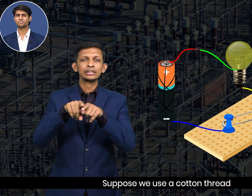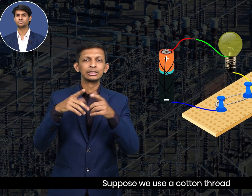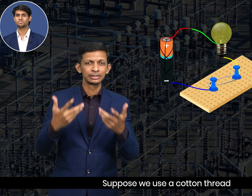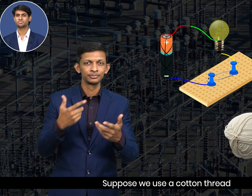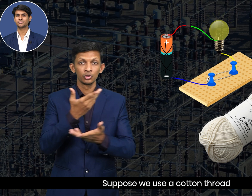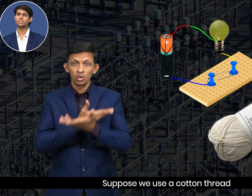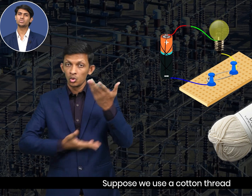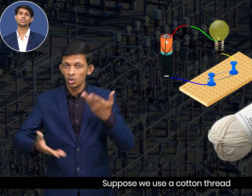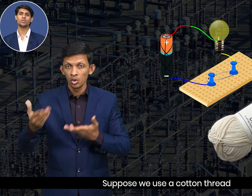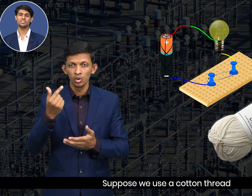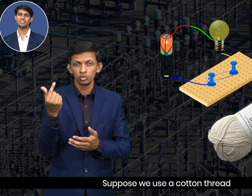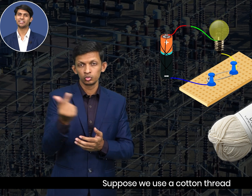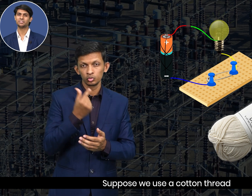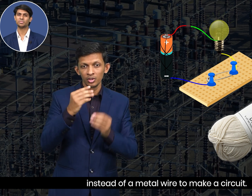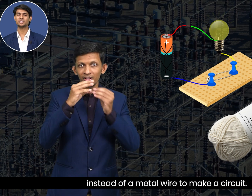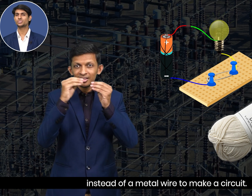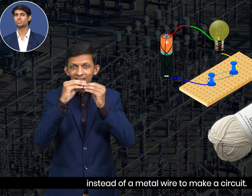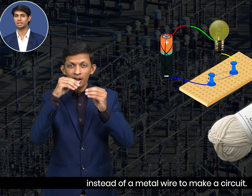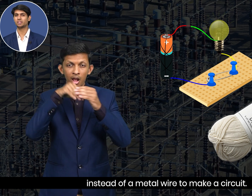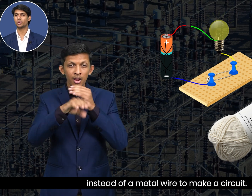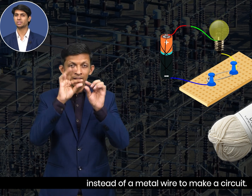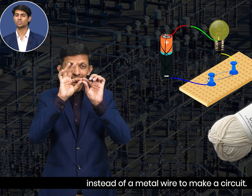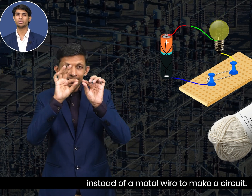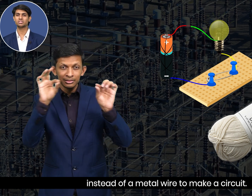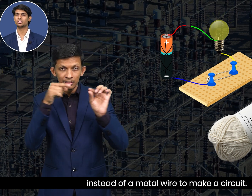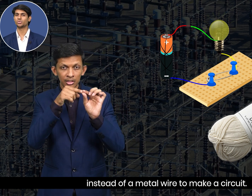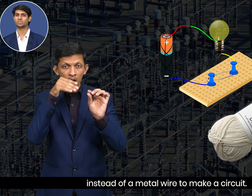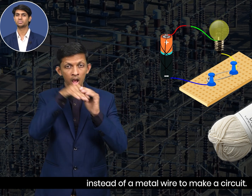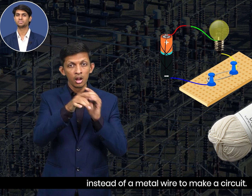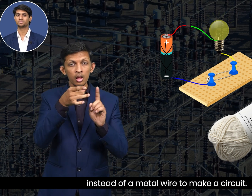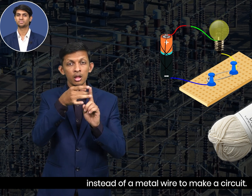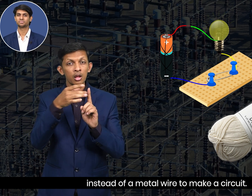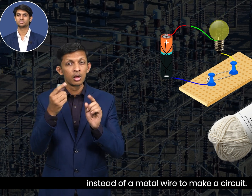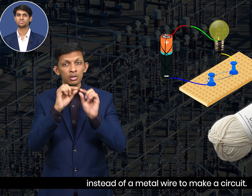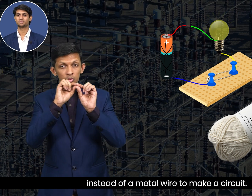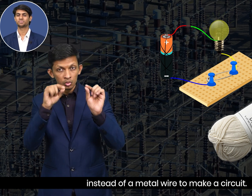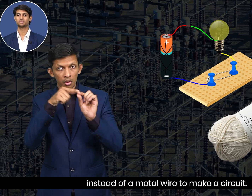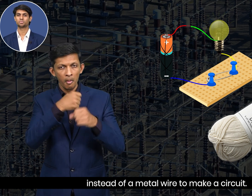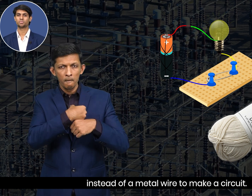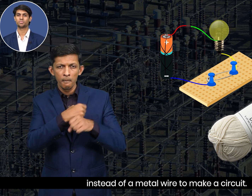Suppose we use a cotton thread instead of a metal wire to make a circuit.